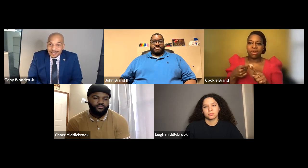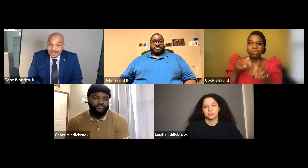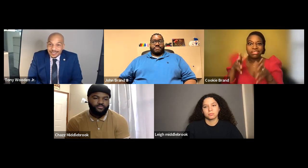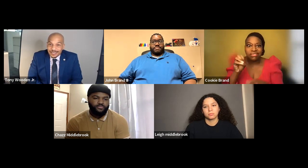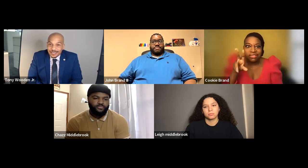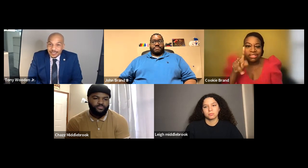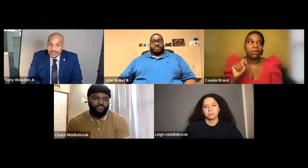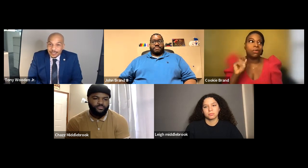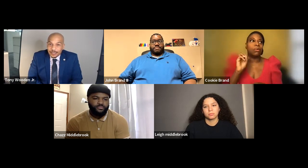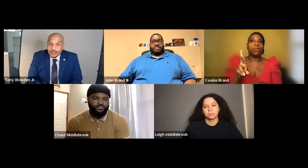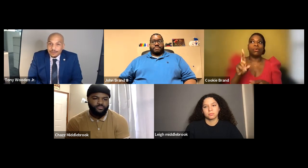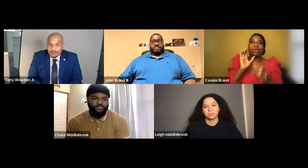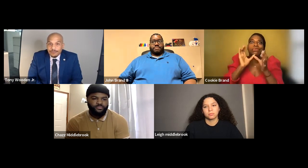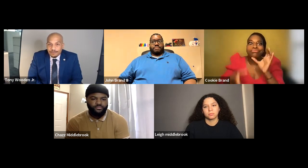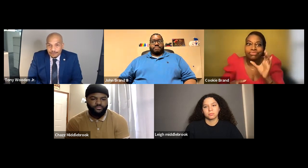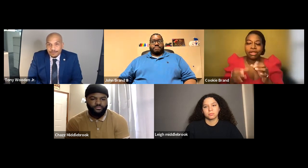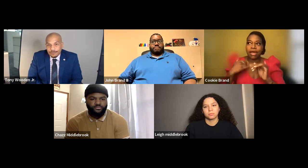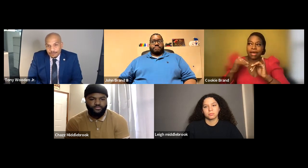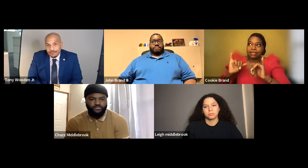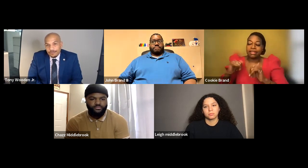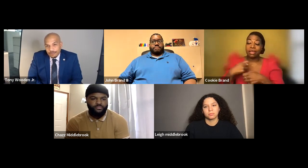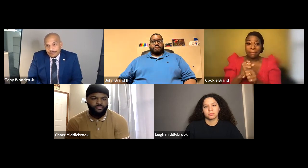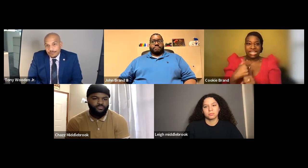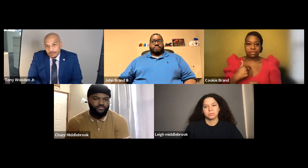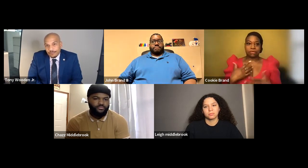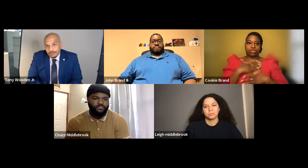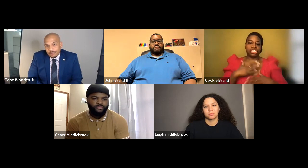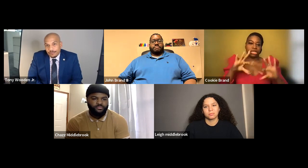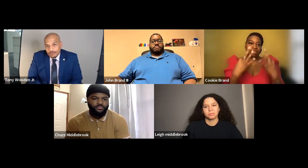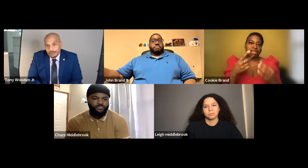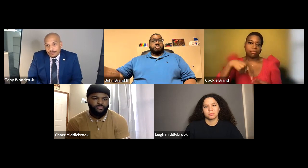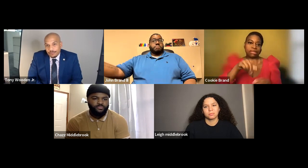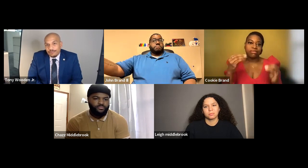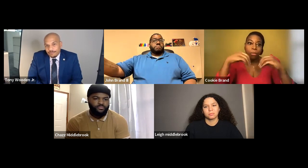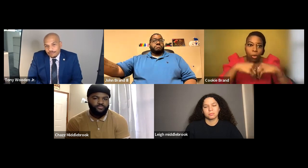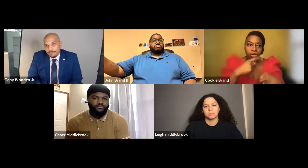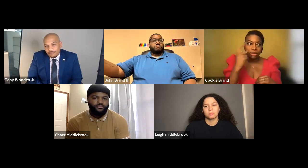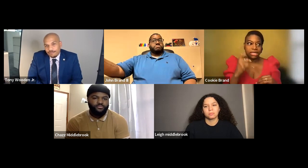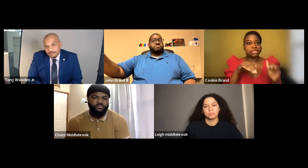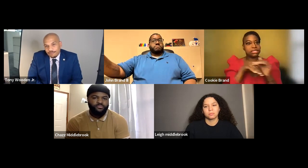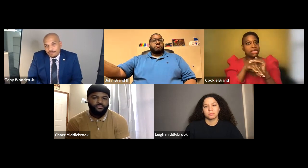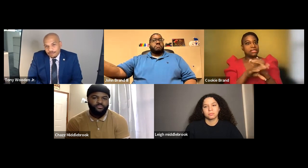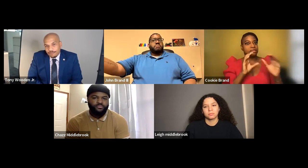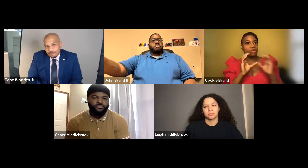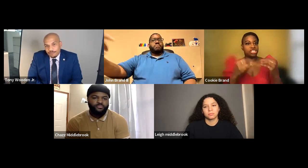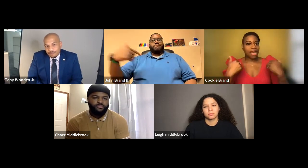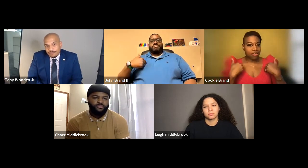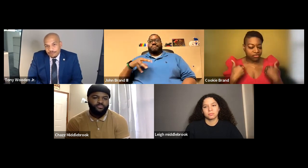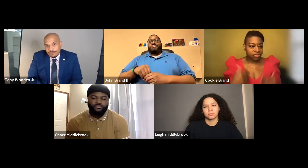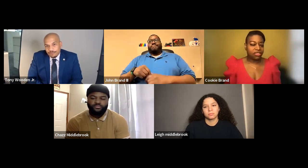disappointed because now I had a little bit of the experience of what an average deaf person feels. There was a lot of miscommunication. There was no access to what was going